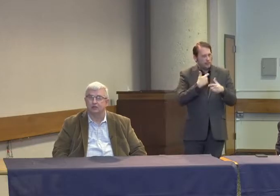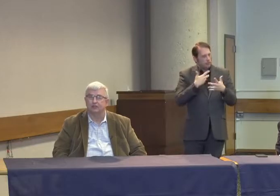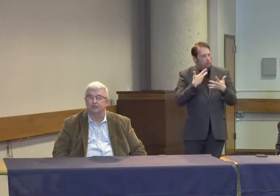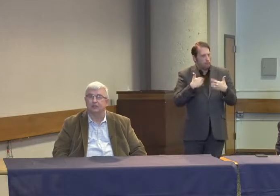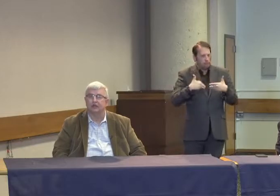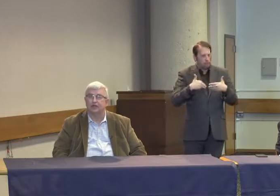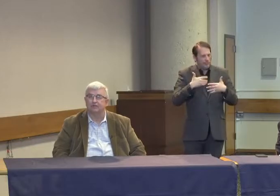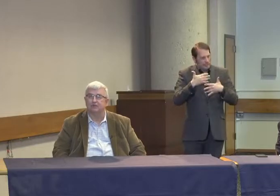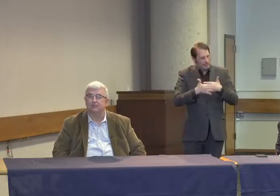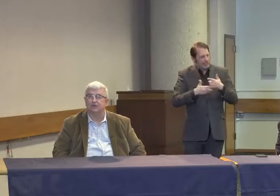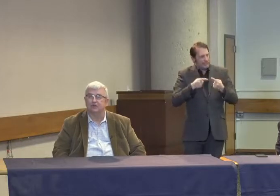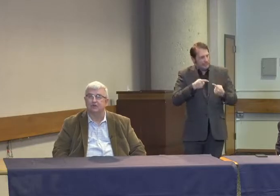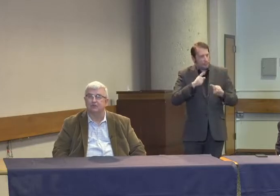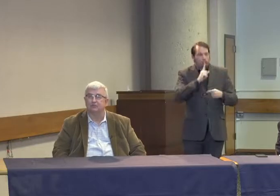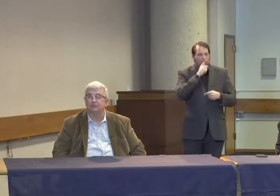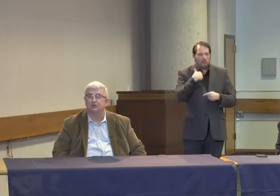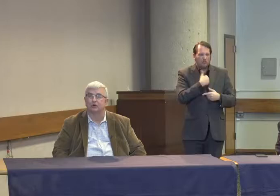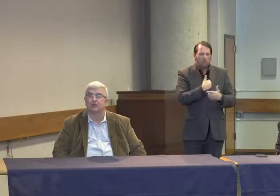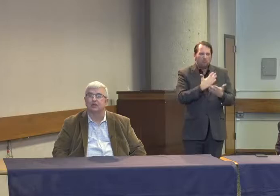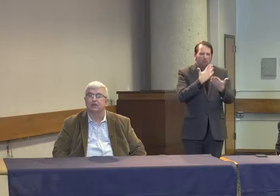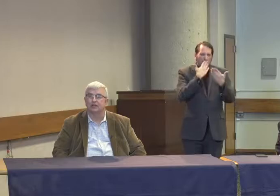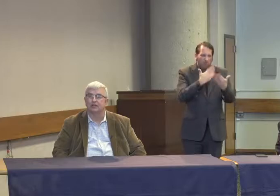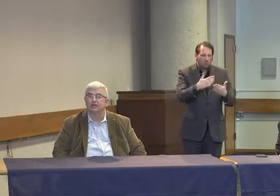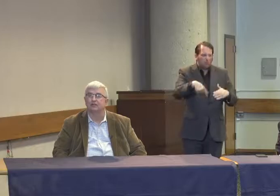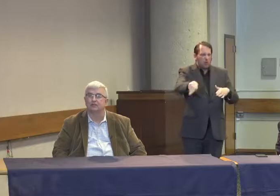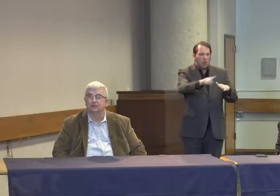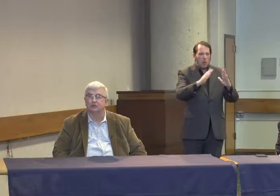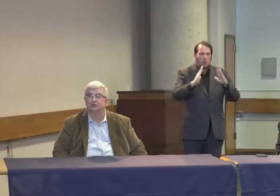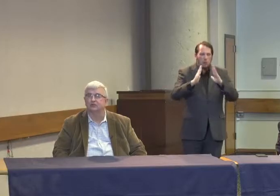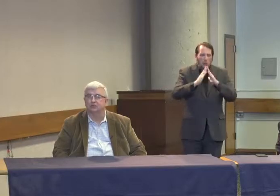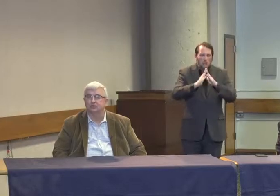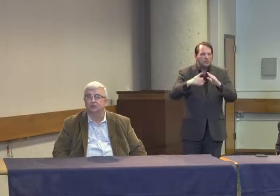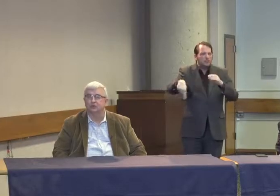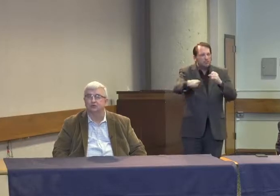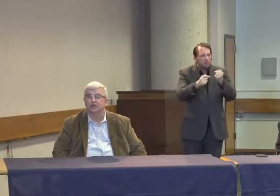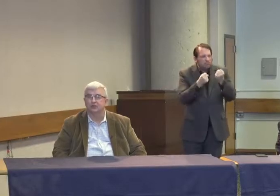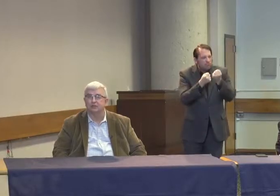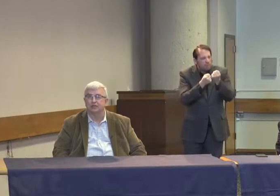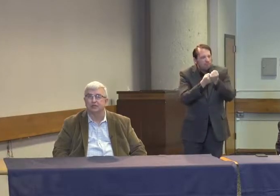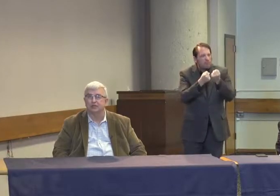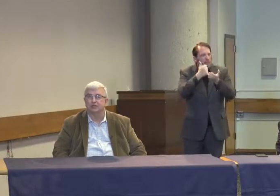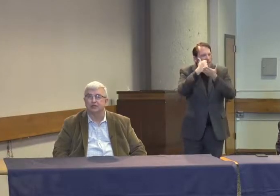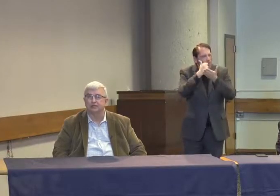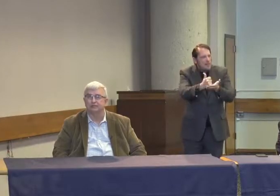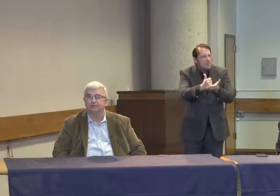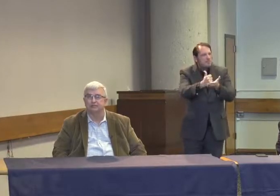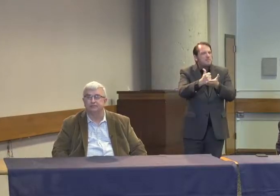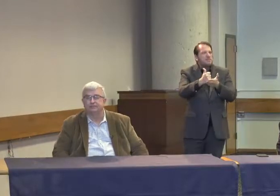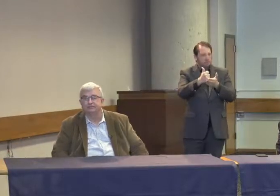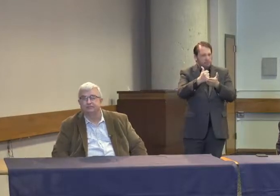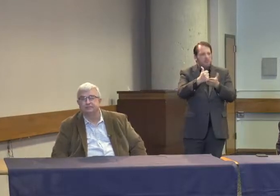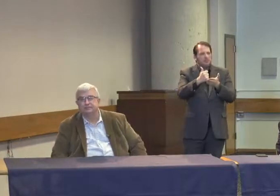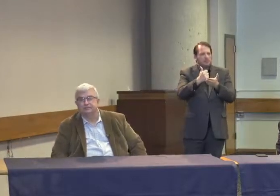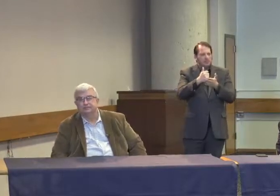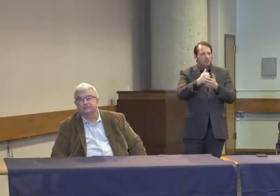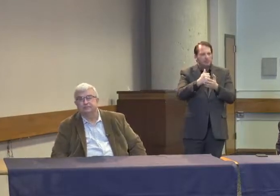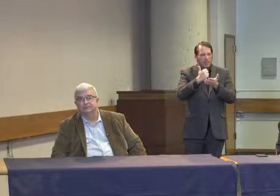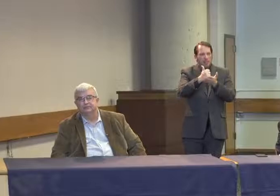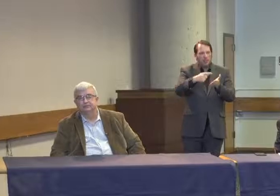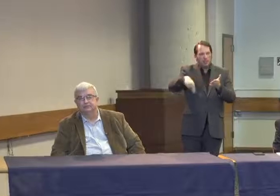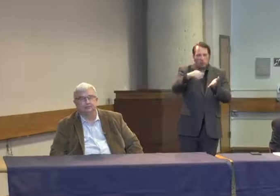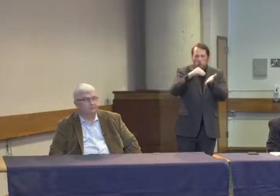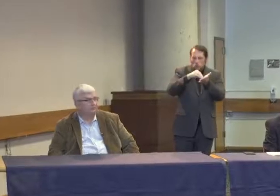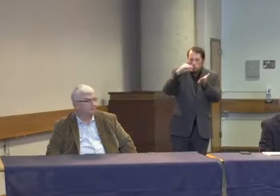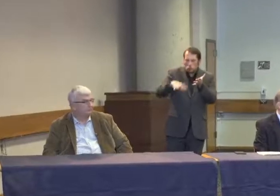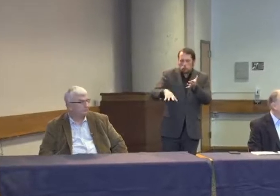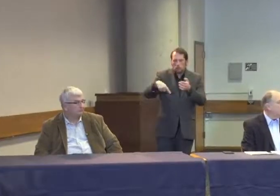really appreciate how everyone's come together to support learning students and schools in Montgomery County. Great, thank